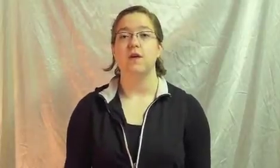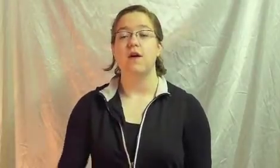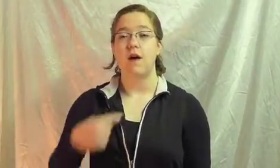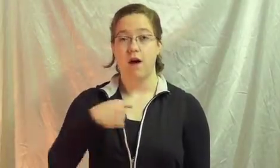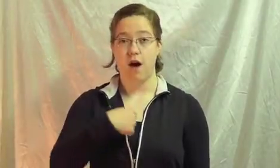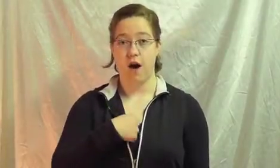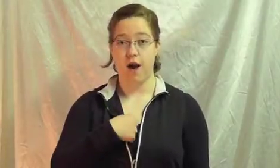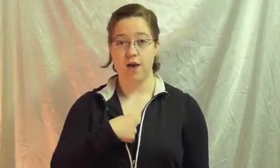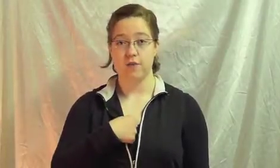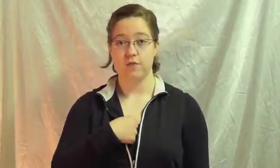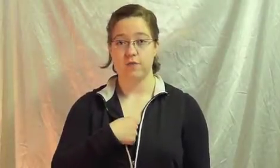I